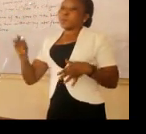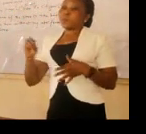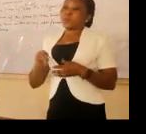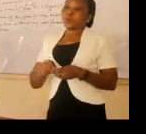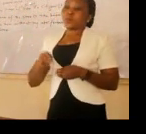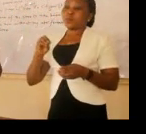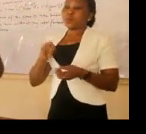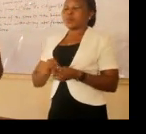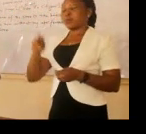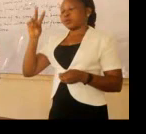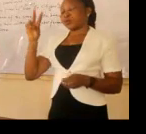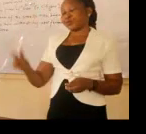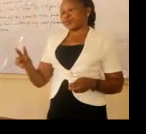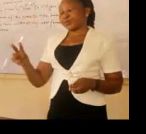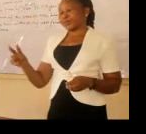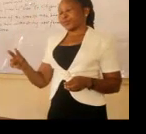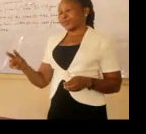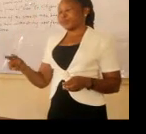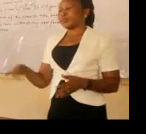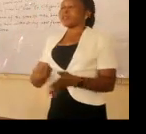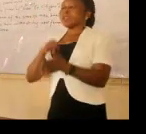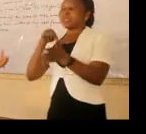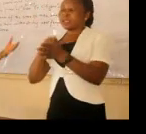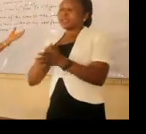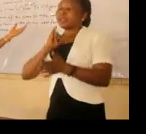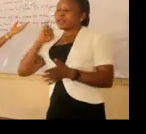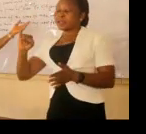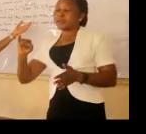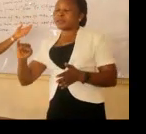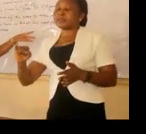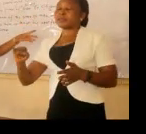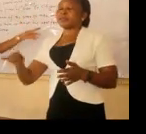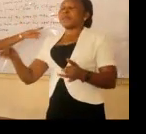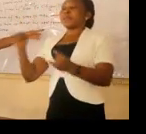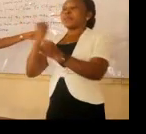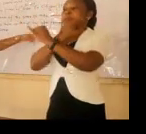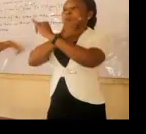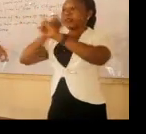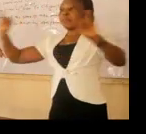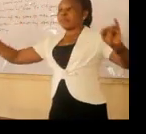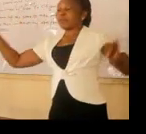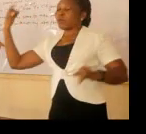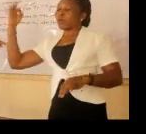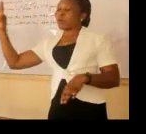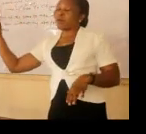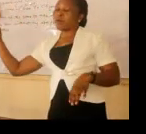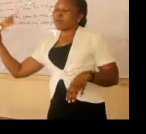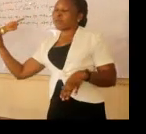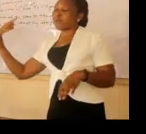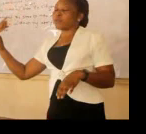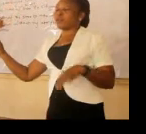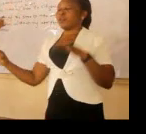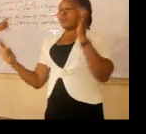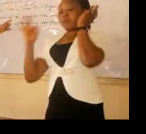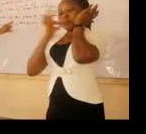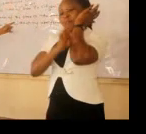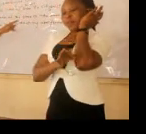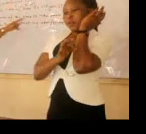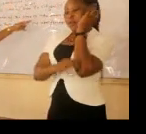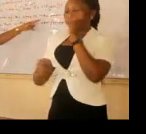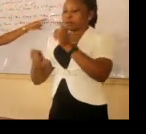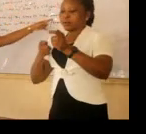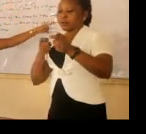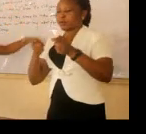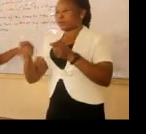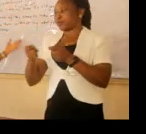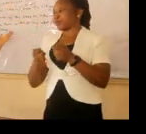of foreign control. Remember what we said in the definition? That the state has the power